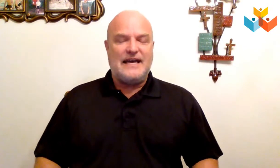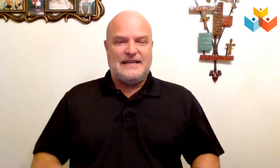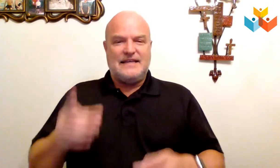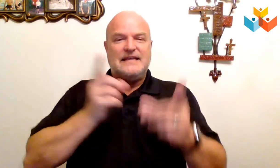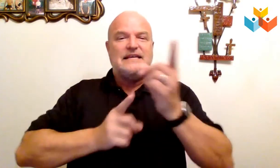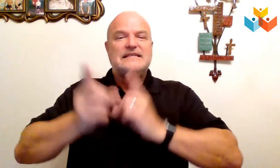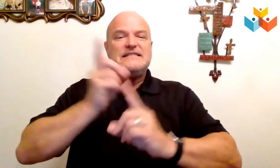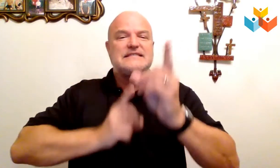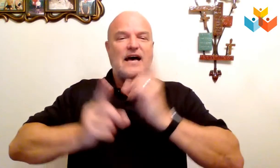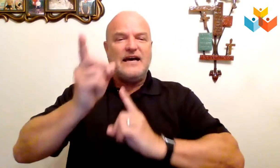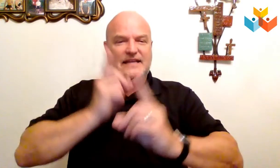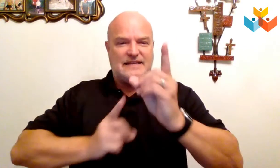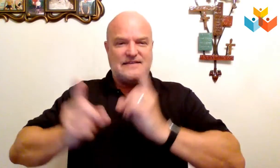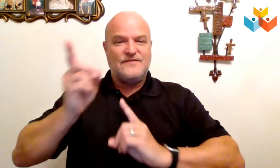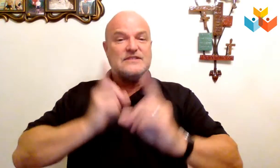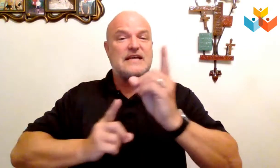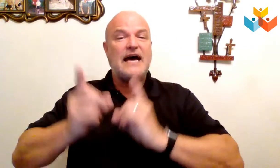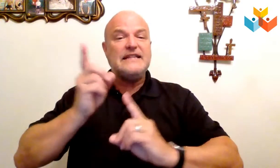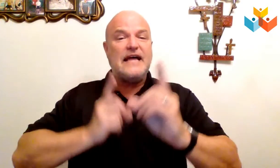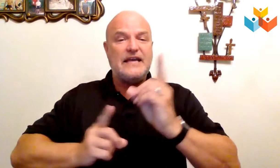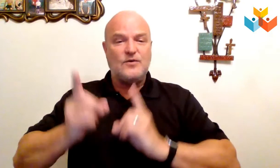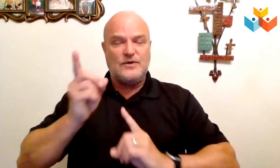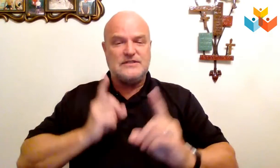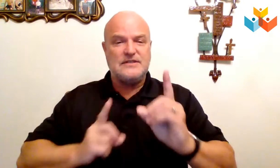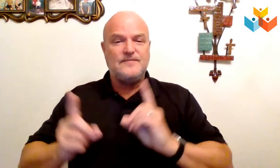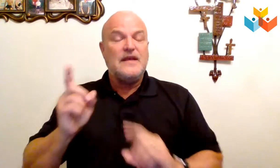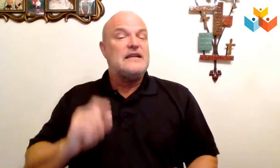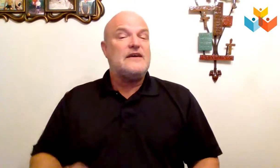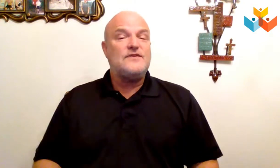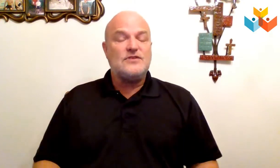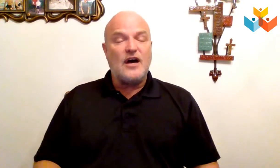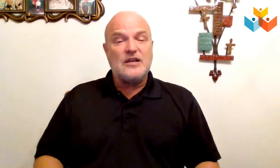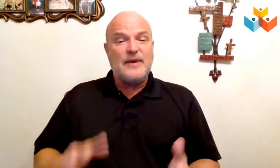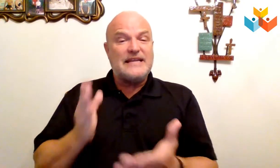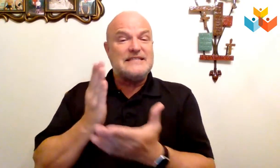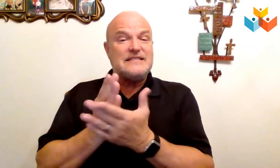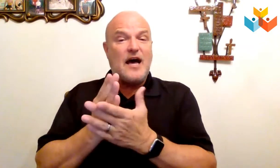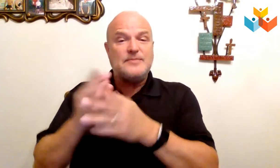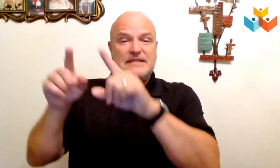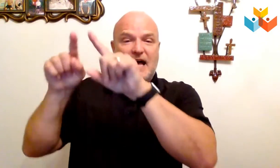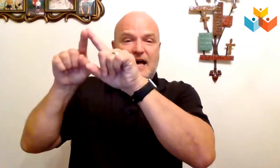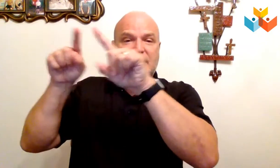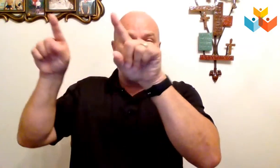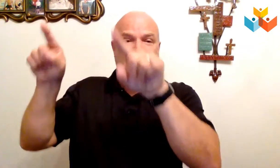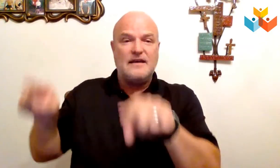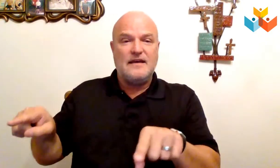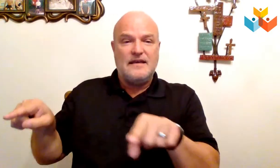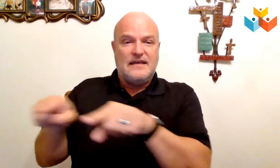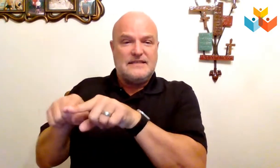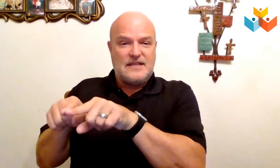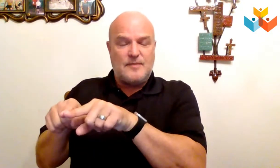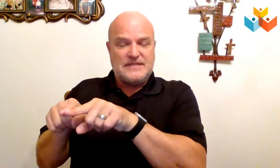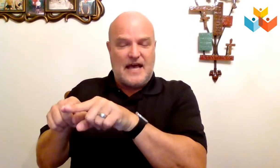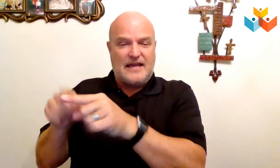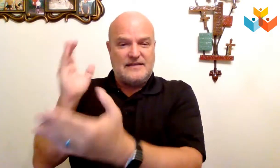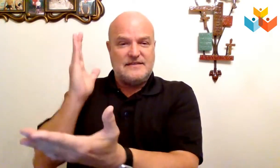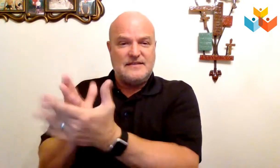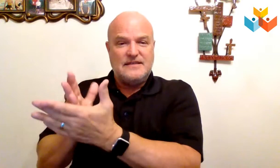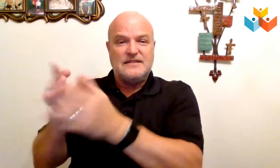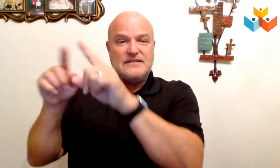Okay, the word for sign, for sign language. Now, if you're talking about a stop